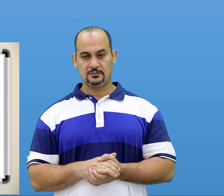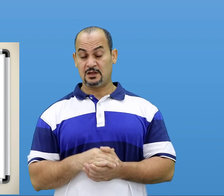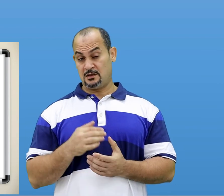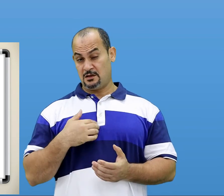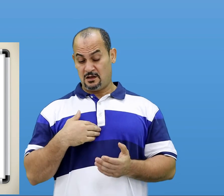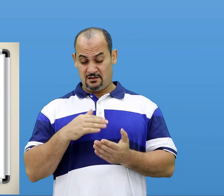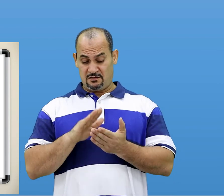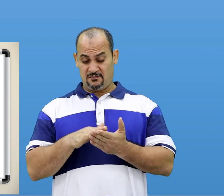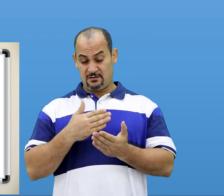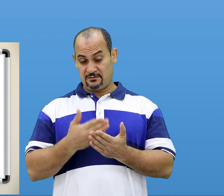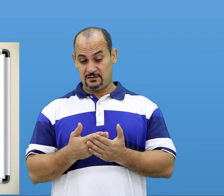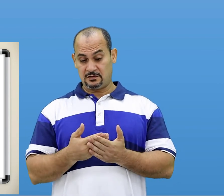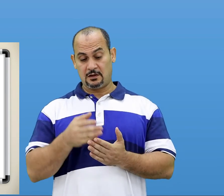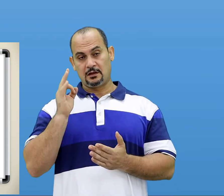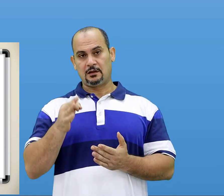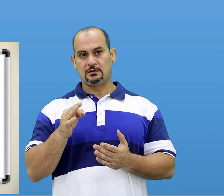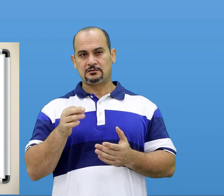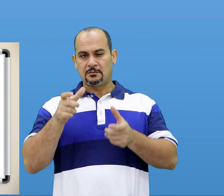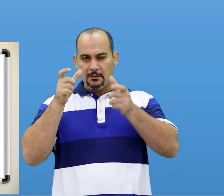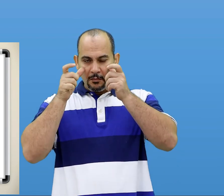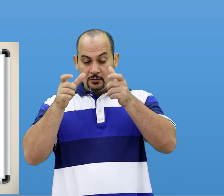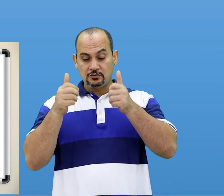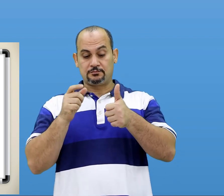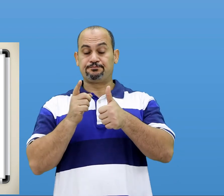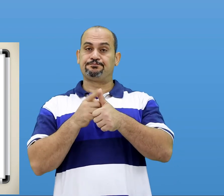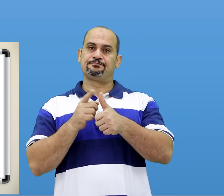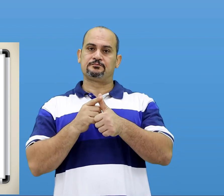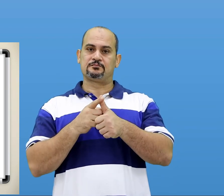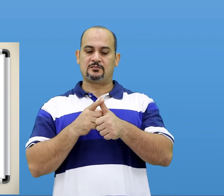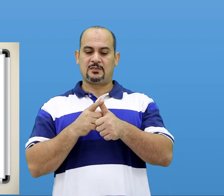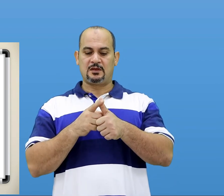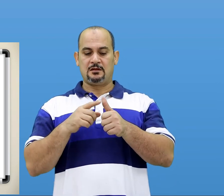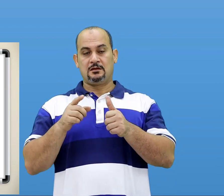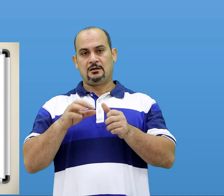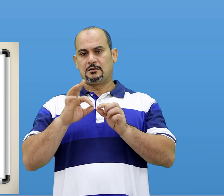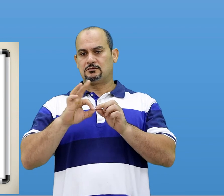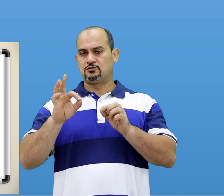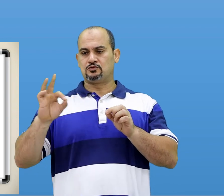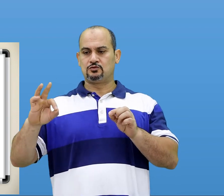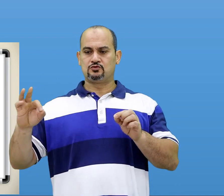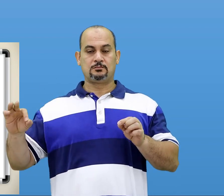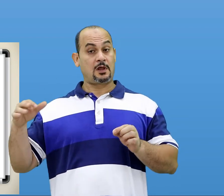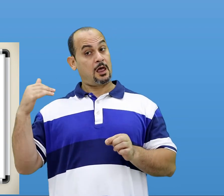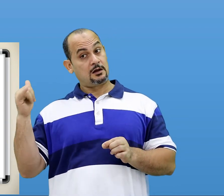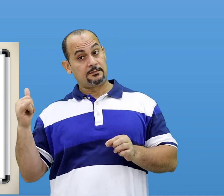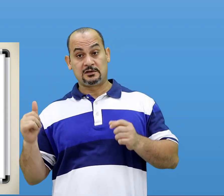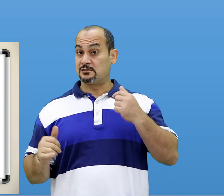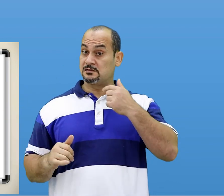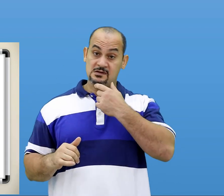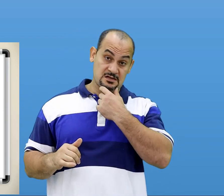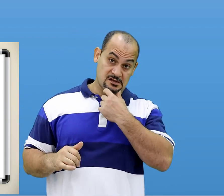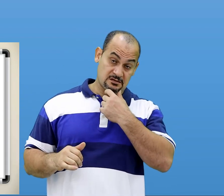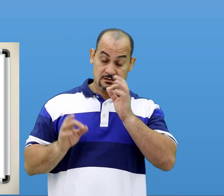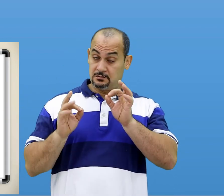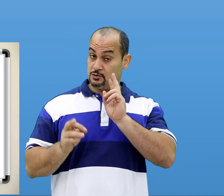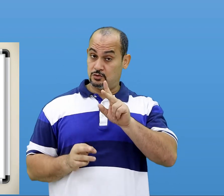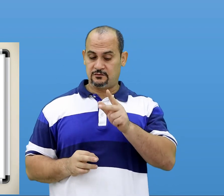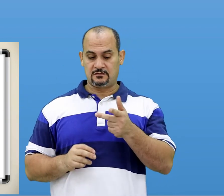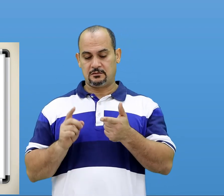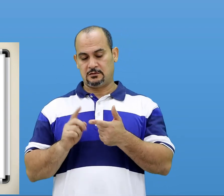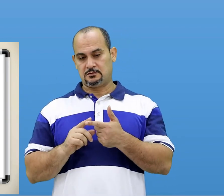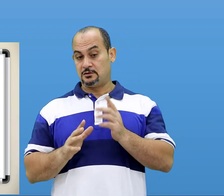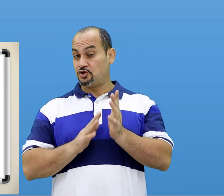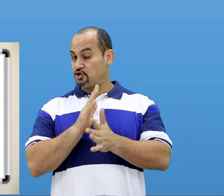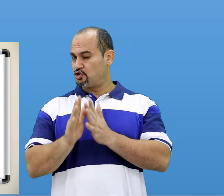When we translate, we need to pay attention to A, structure of a sentence in Arabic and English, B,